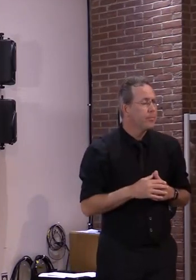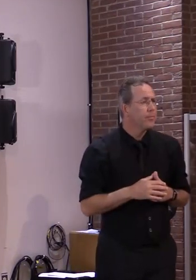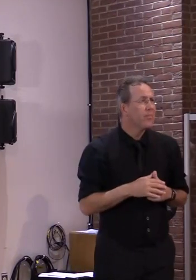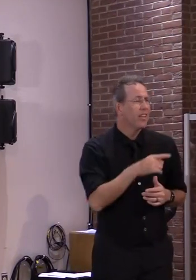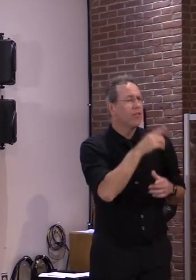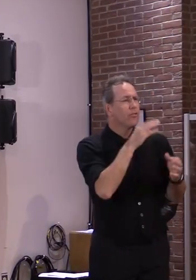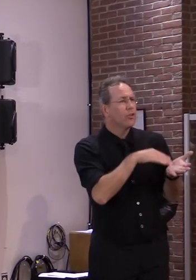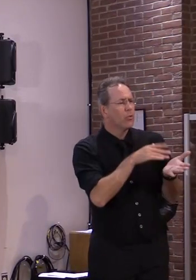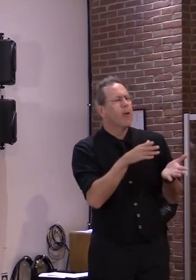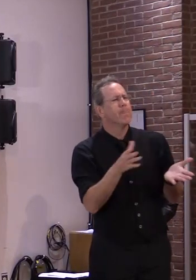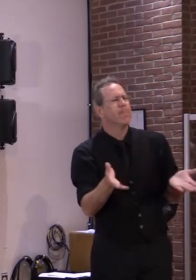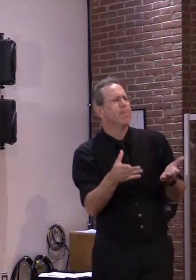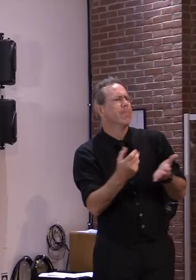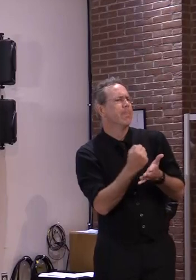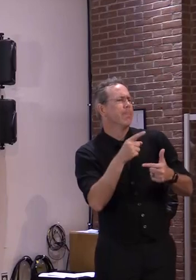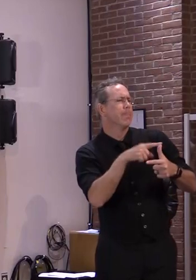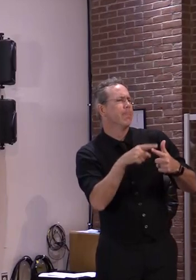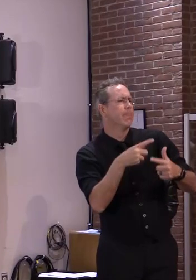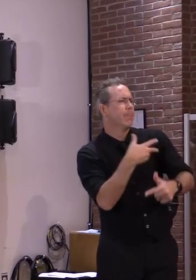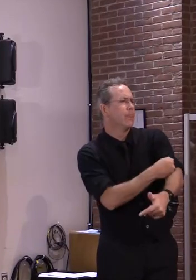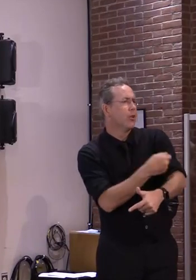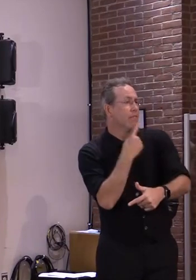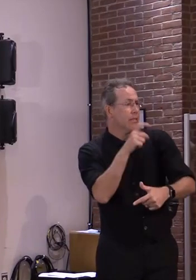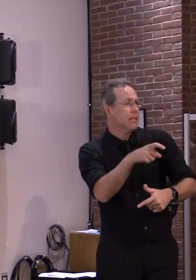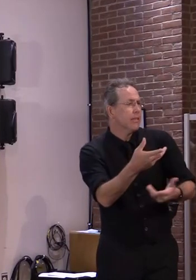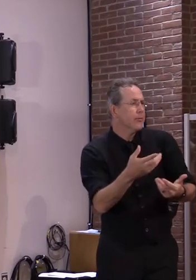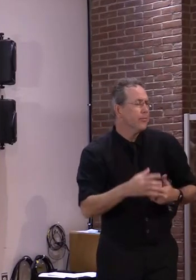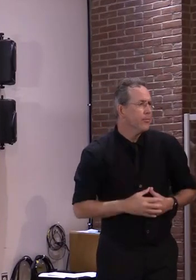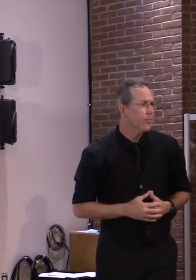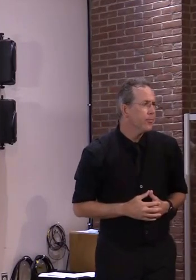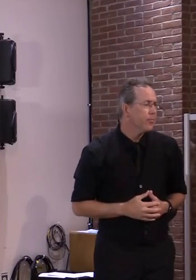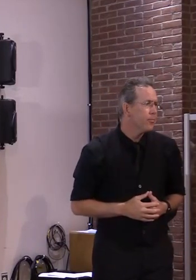chose to get the vaccine, you could get it at that site as well.